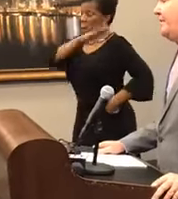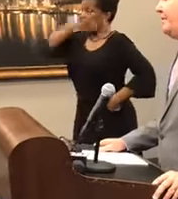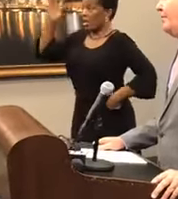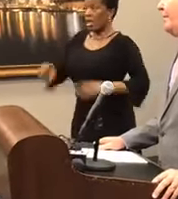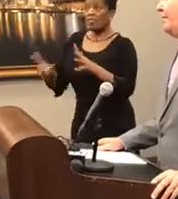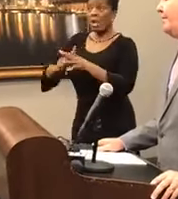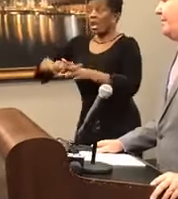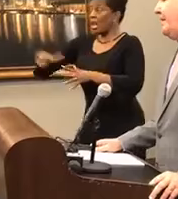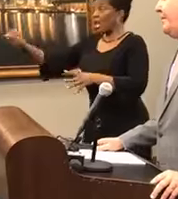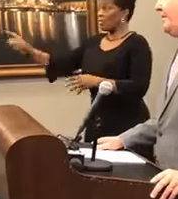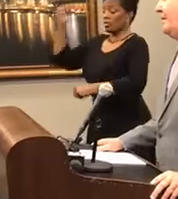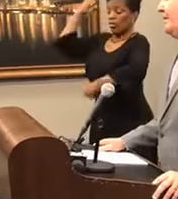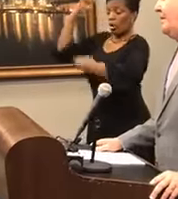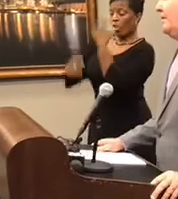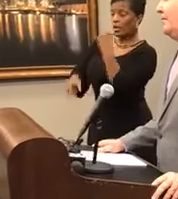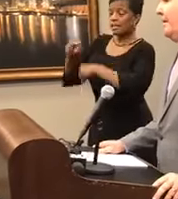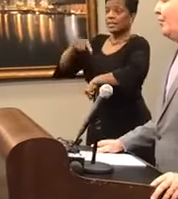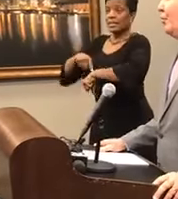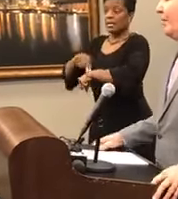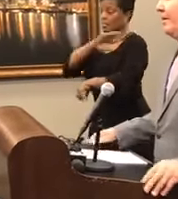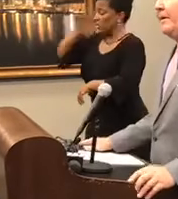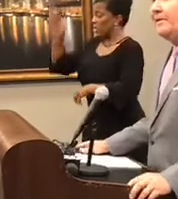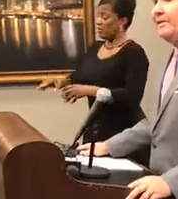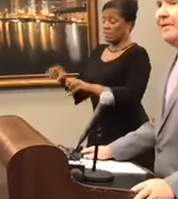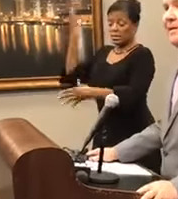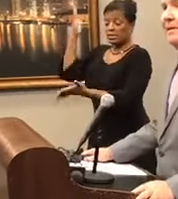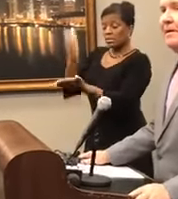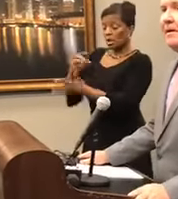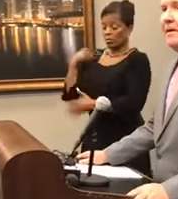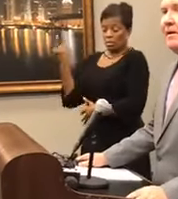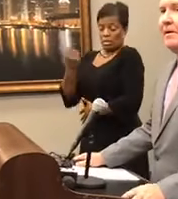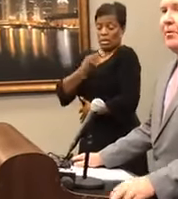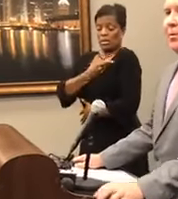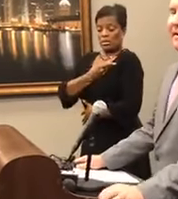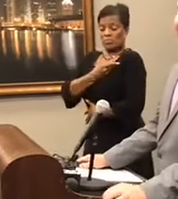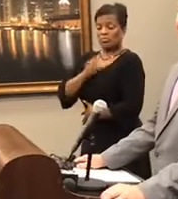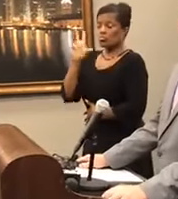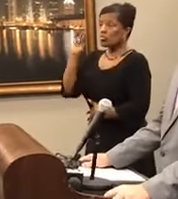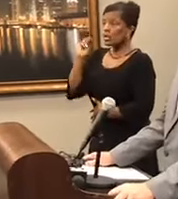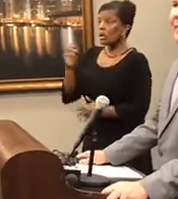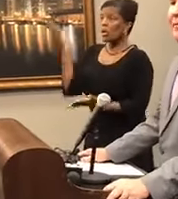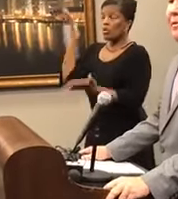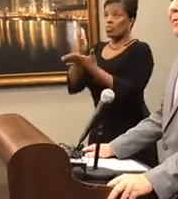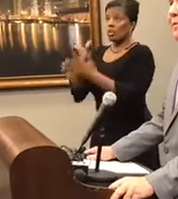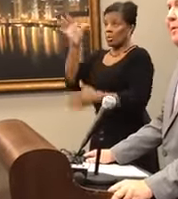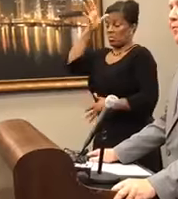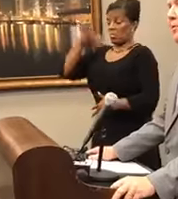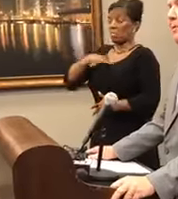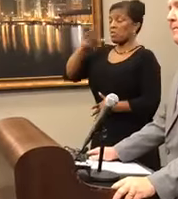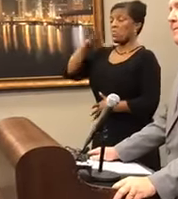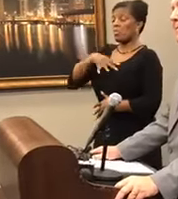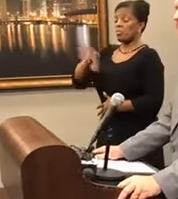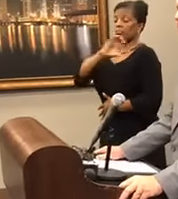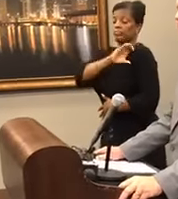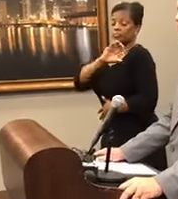left during the tough times, who never quit on us, nor did they ever quit on the men and women of law